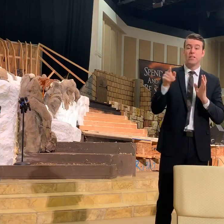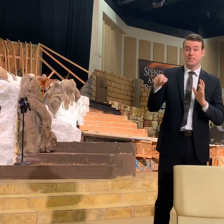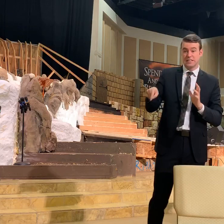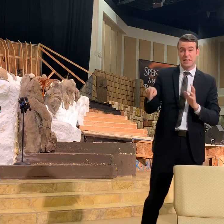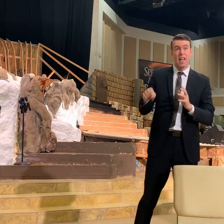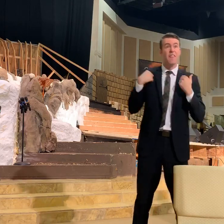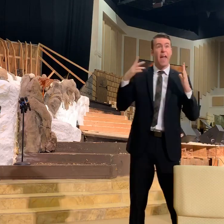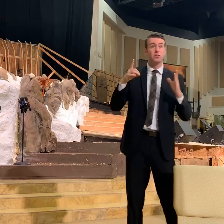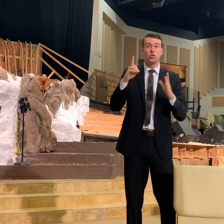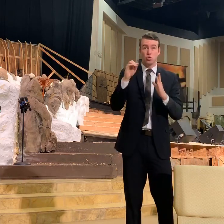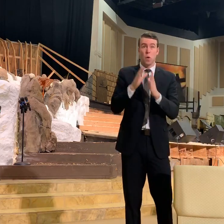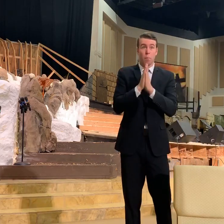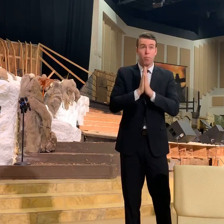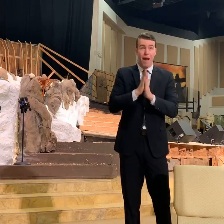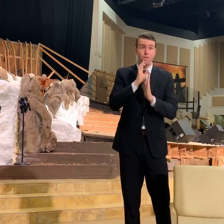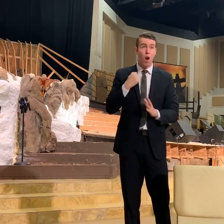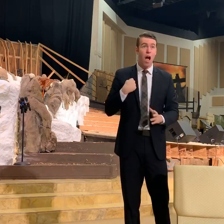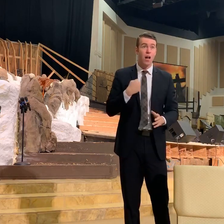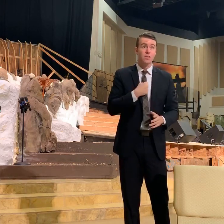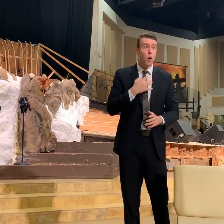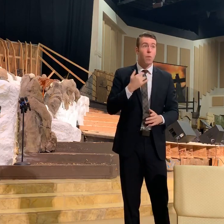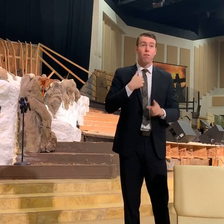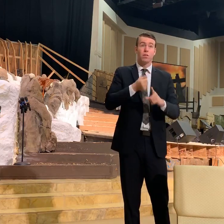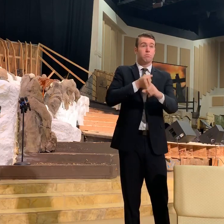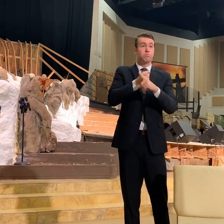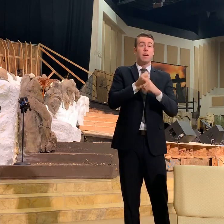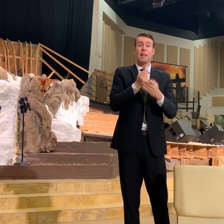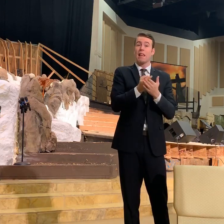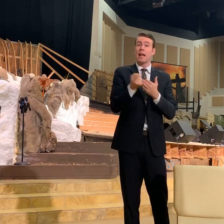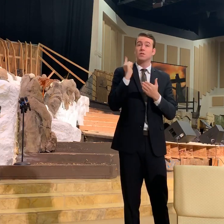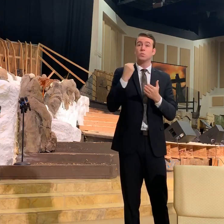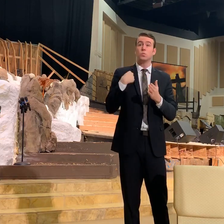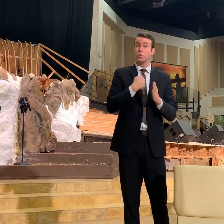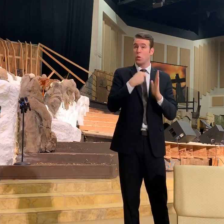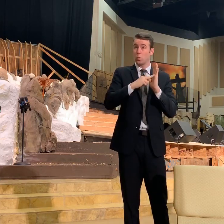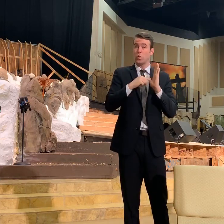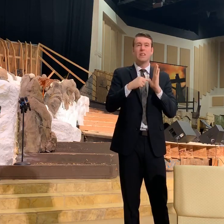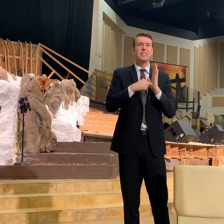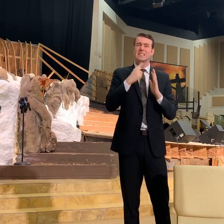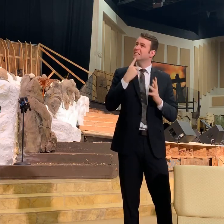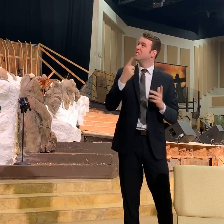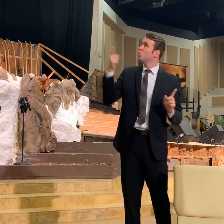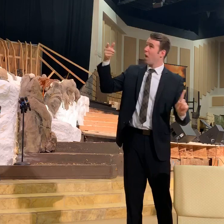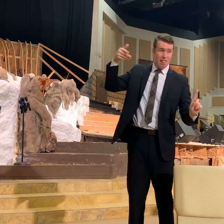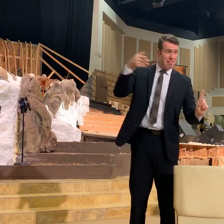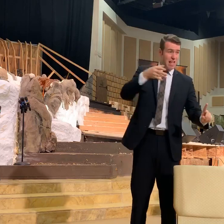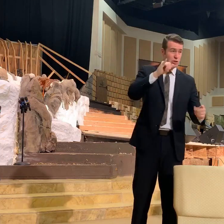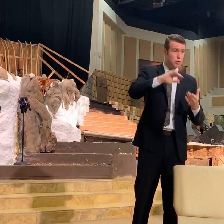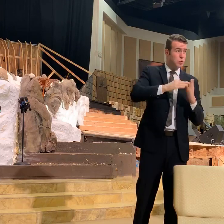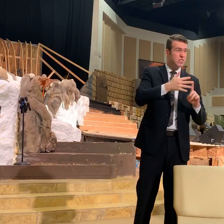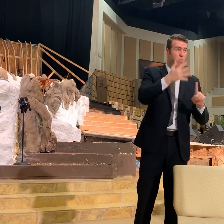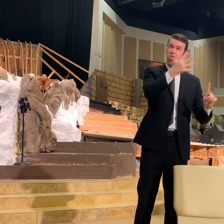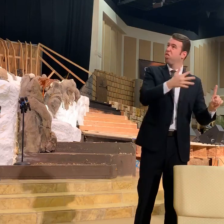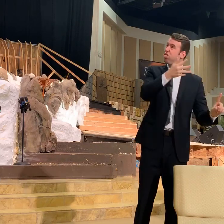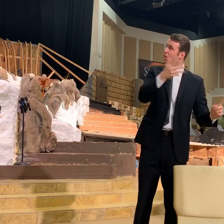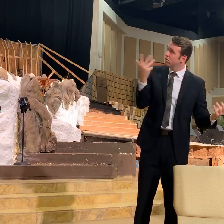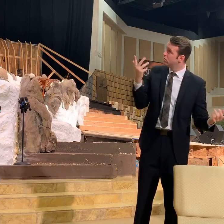on our behalf. Because one of them, as we read last week, said, "How long are you going to let Jerusalem stay like